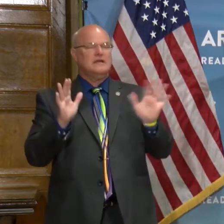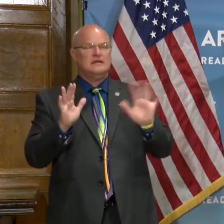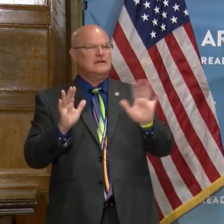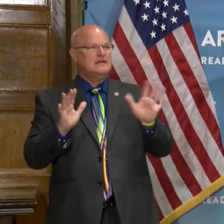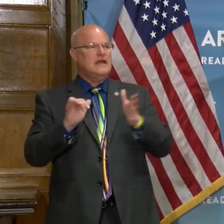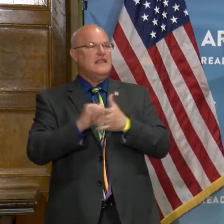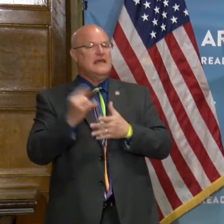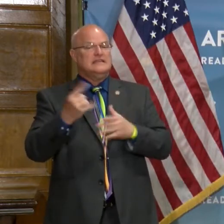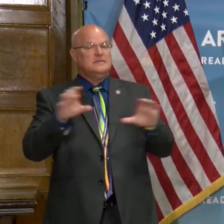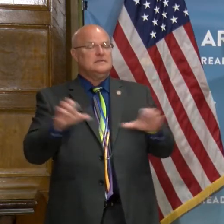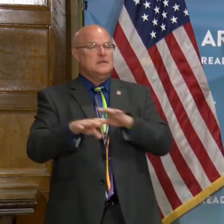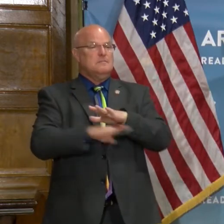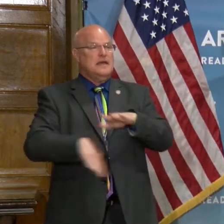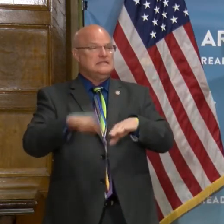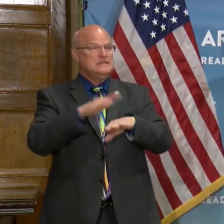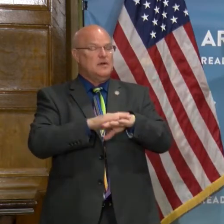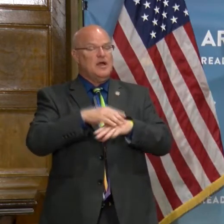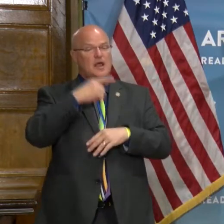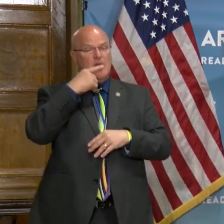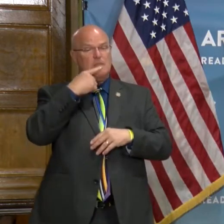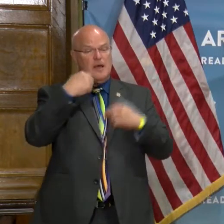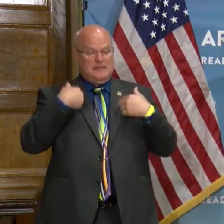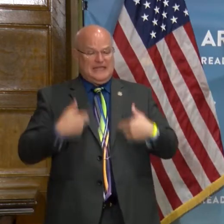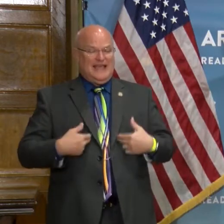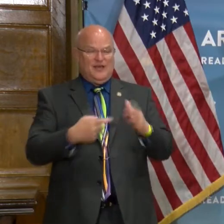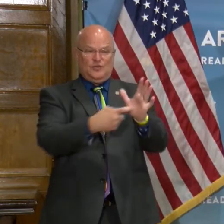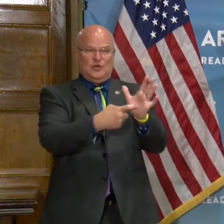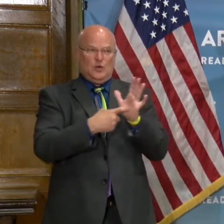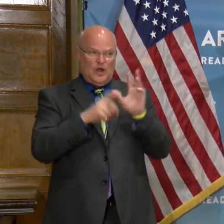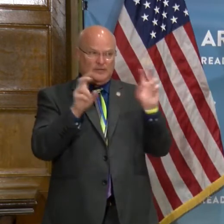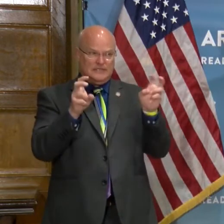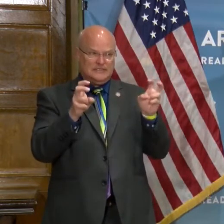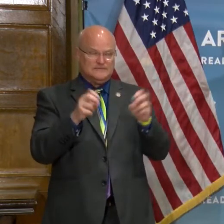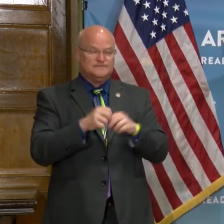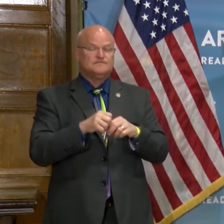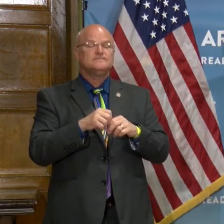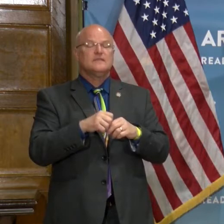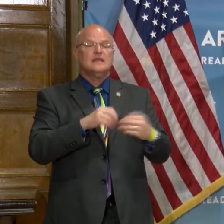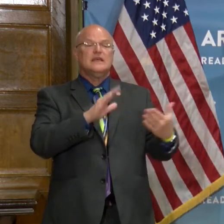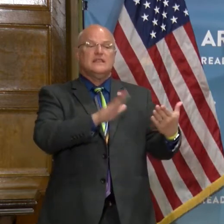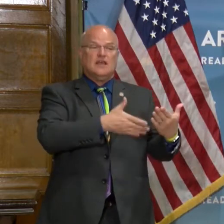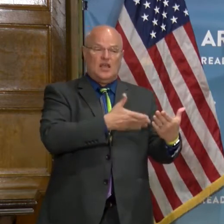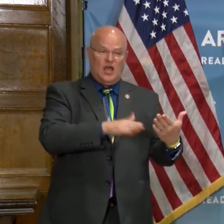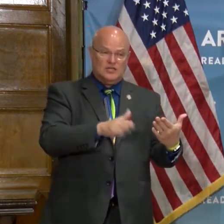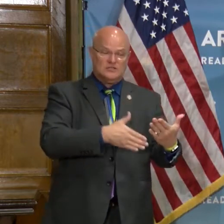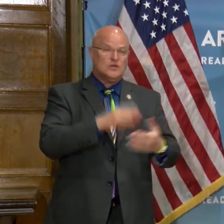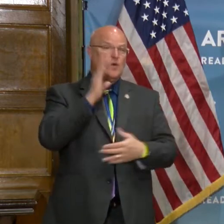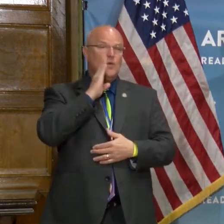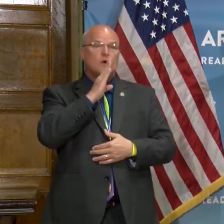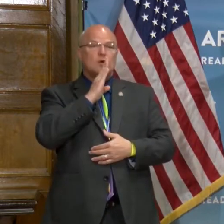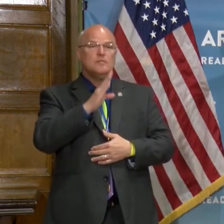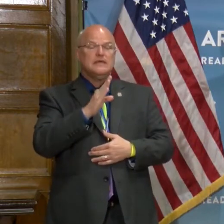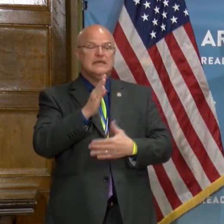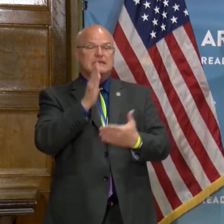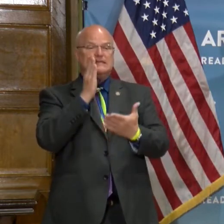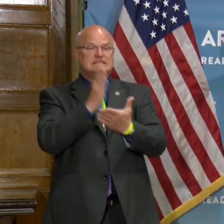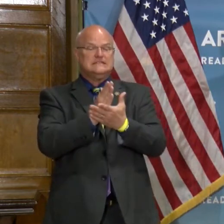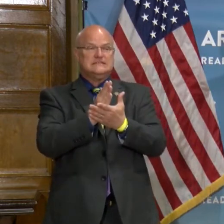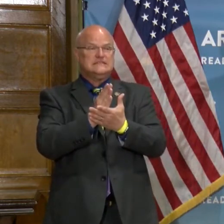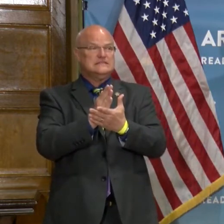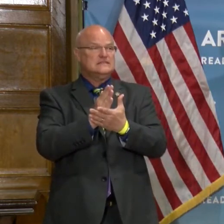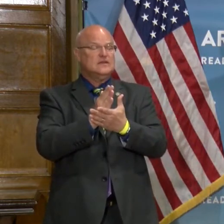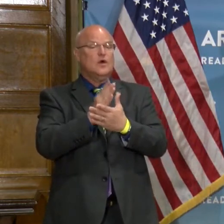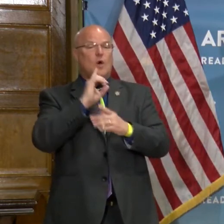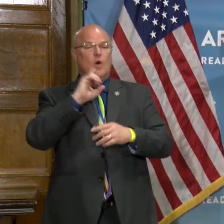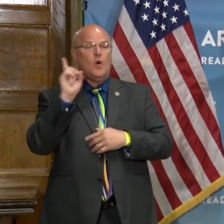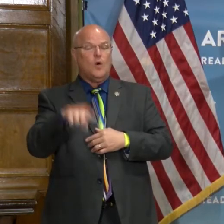is something that is done based upon a public health requirement. In terms of the concert, there will be a cease and desist order that